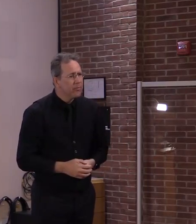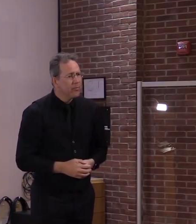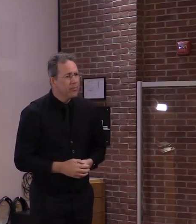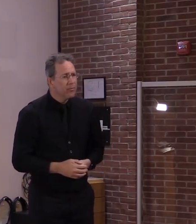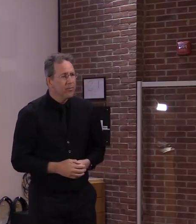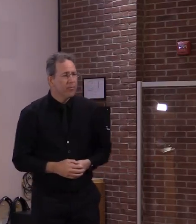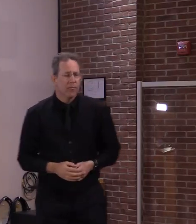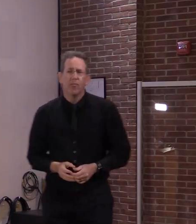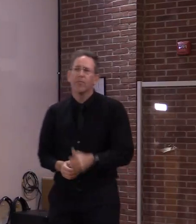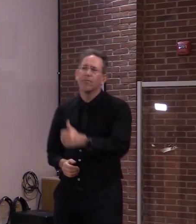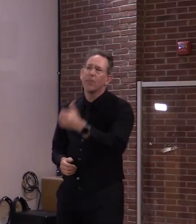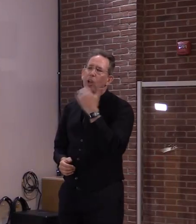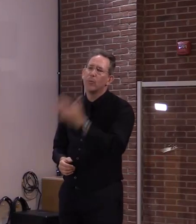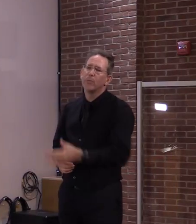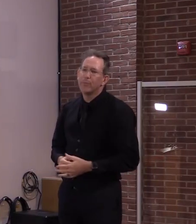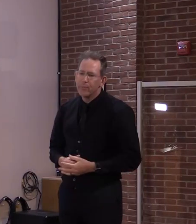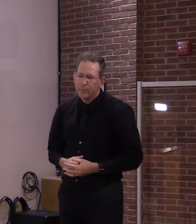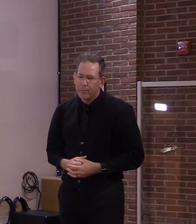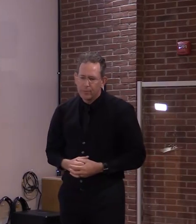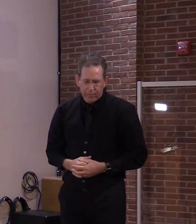Thank you.